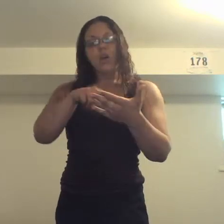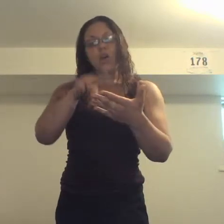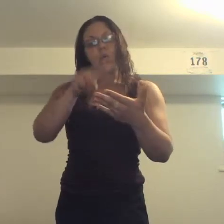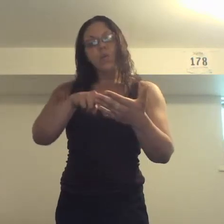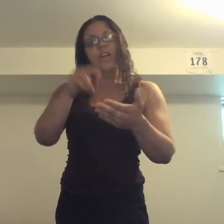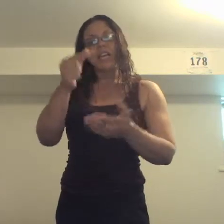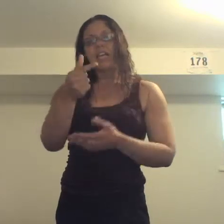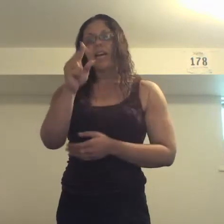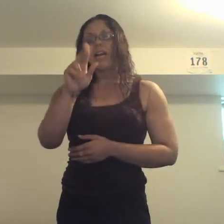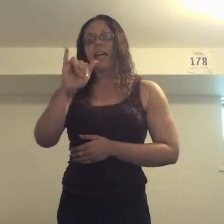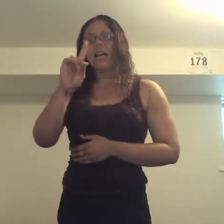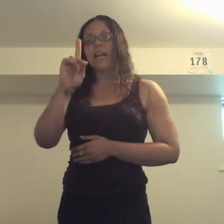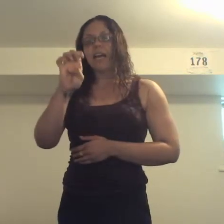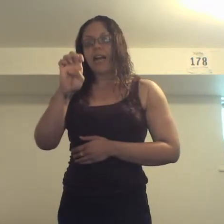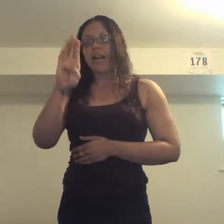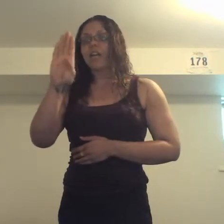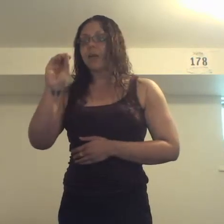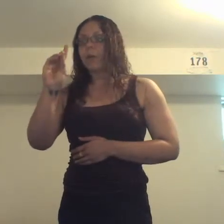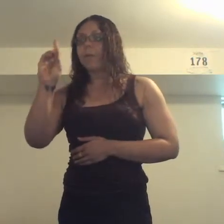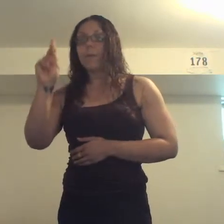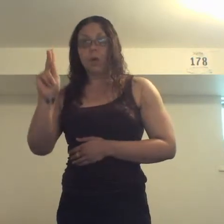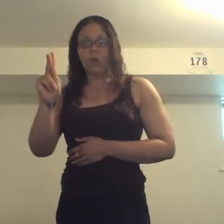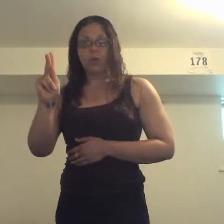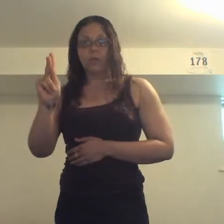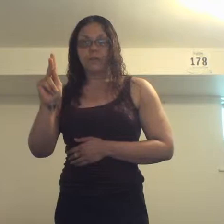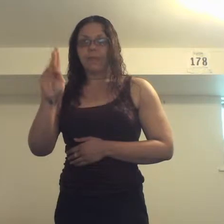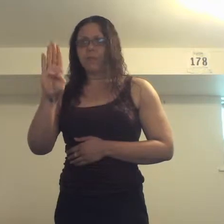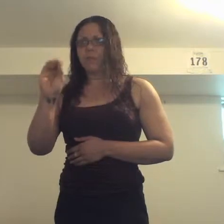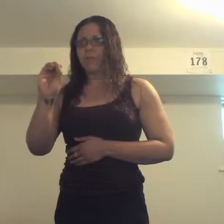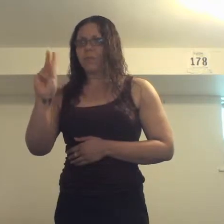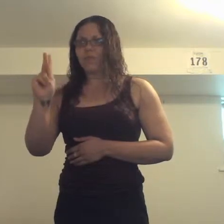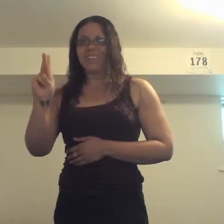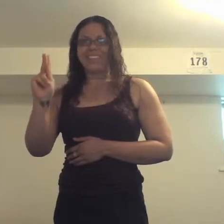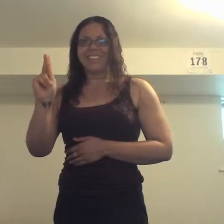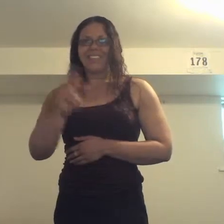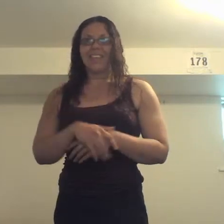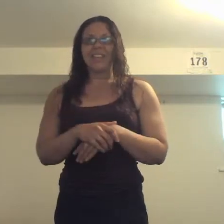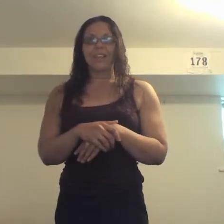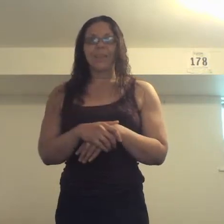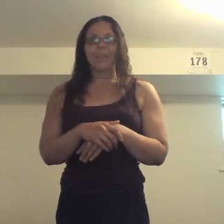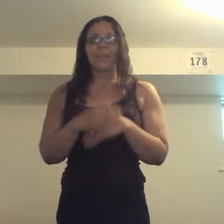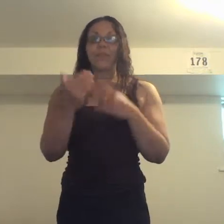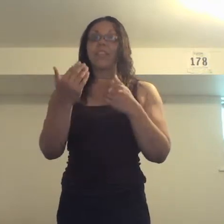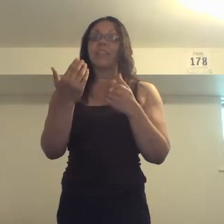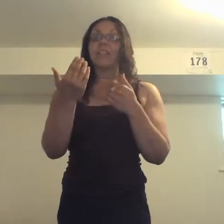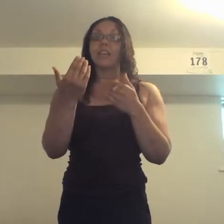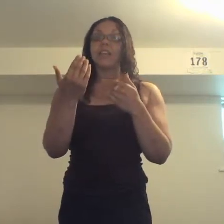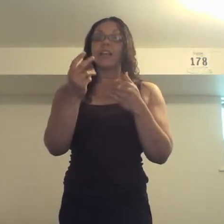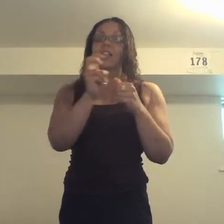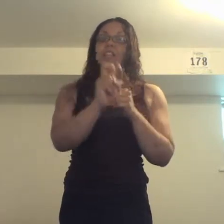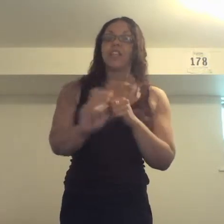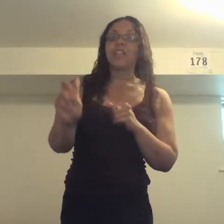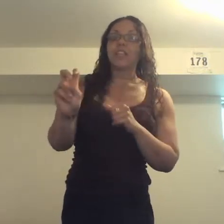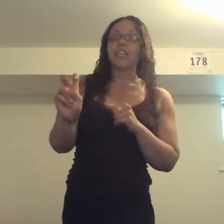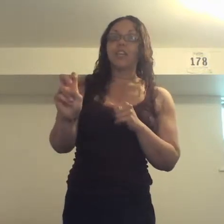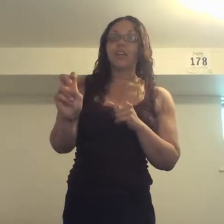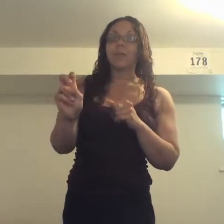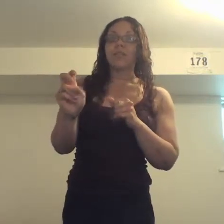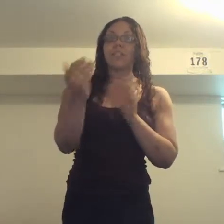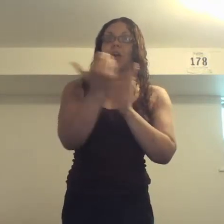binoculars, they actually have trips broken down into difficulties from rugged to intermediate to